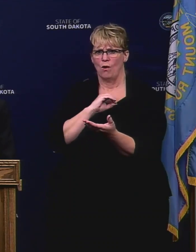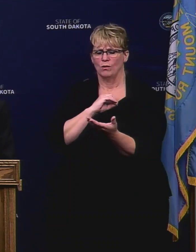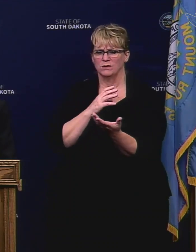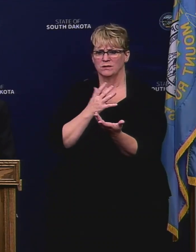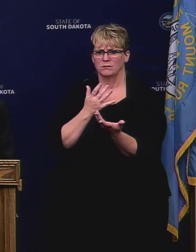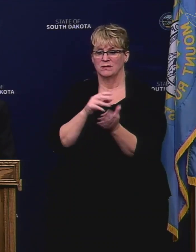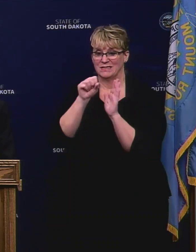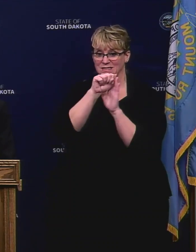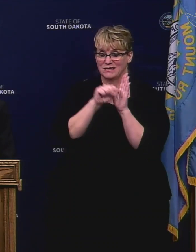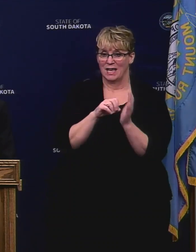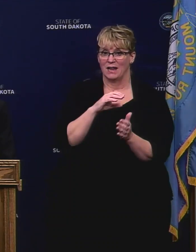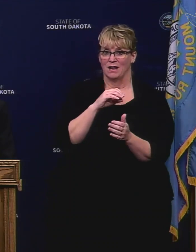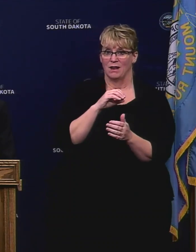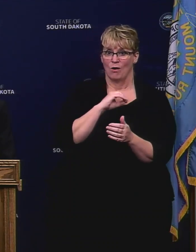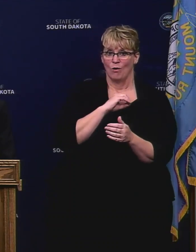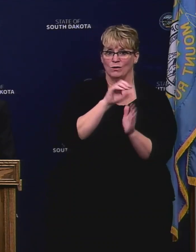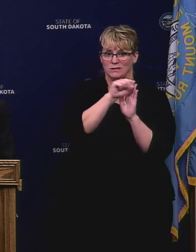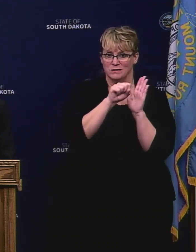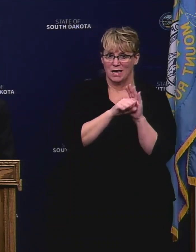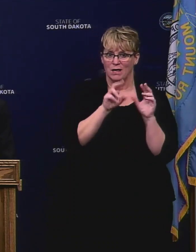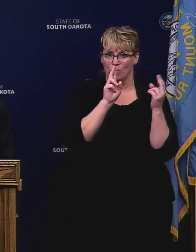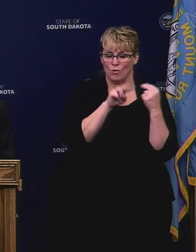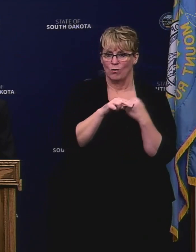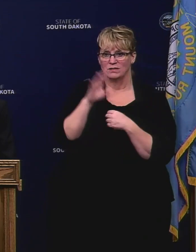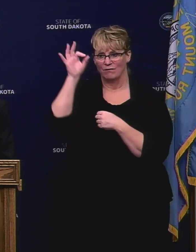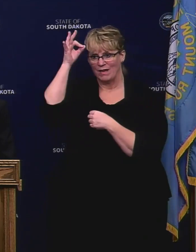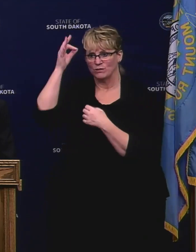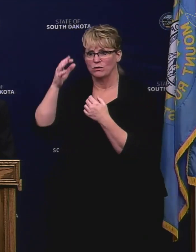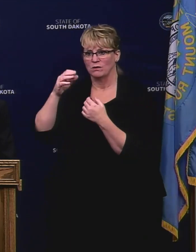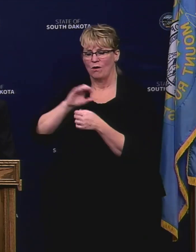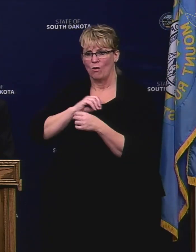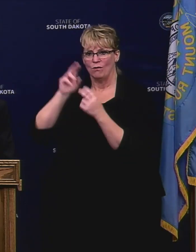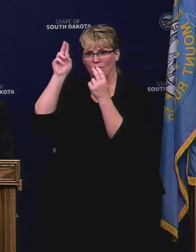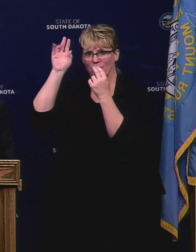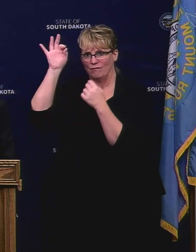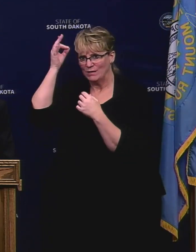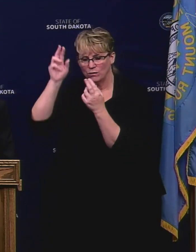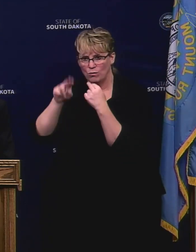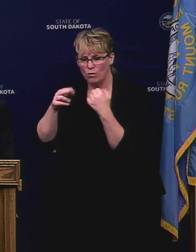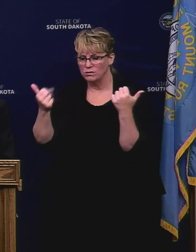I mean, does the state own state roads? Does the federal government own federal roads?